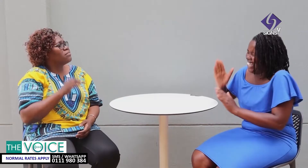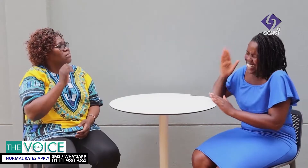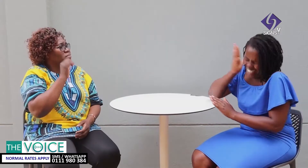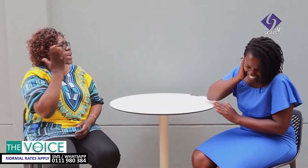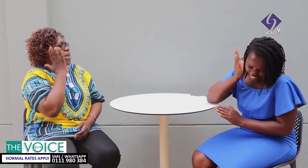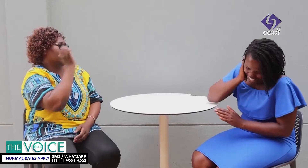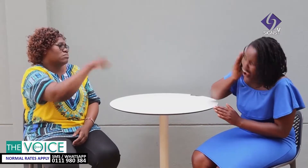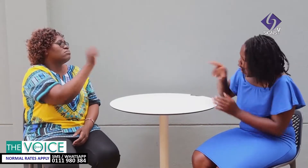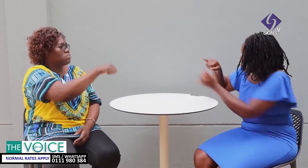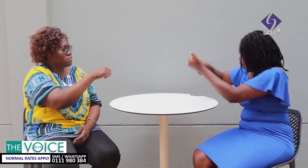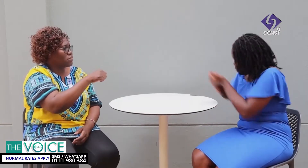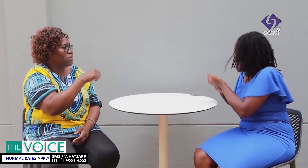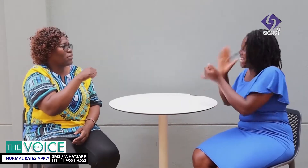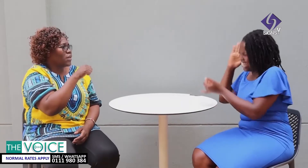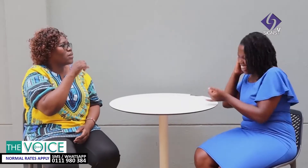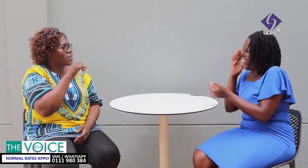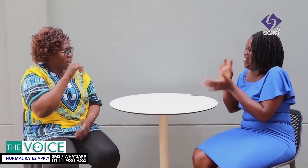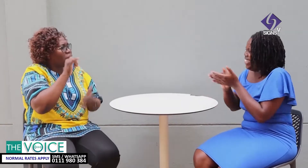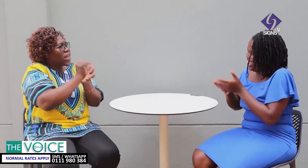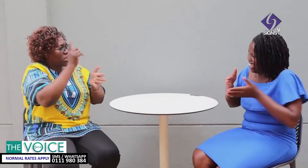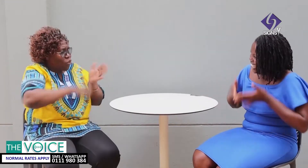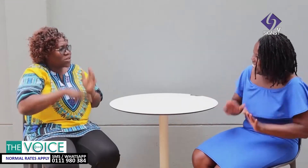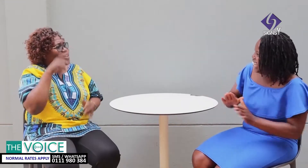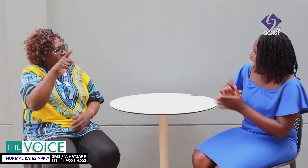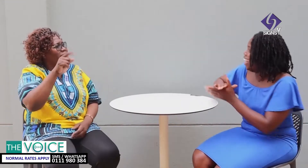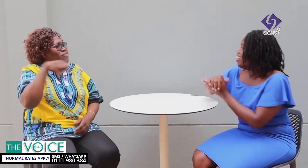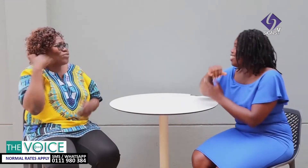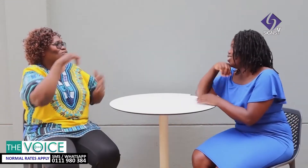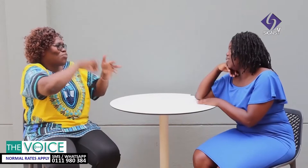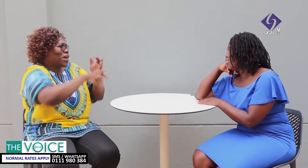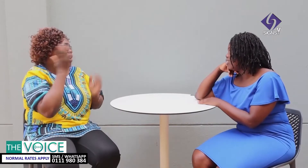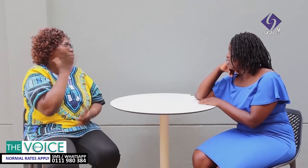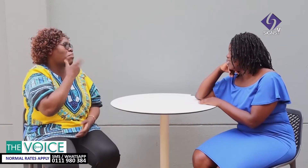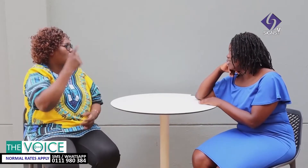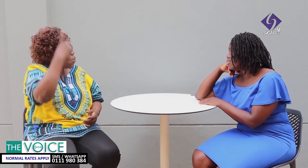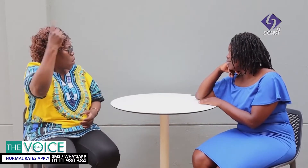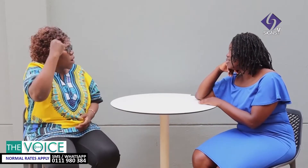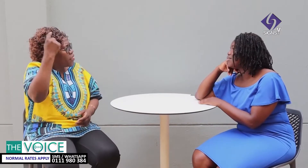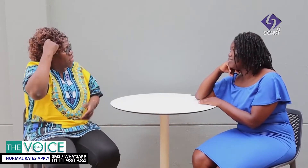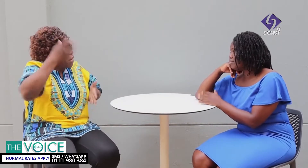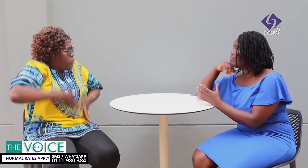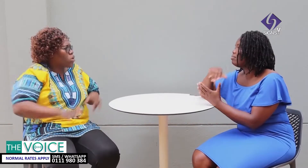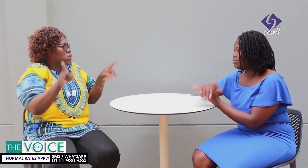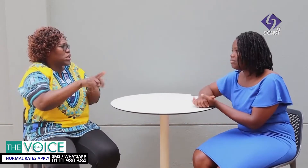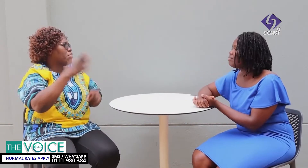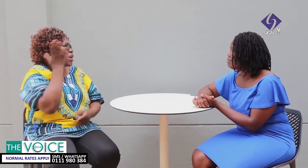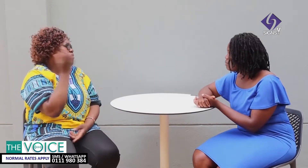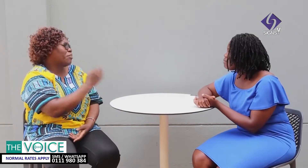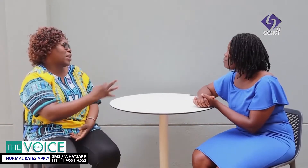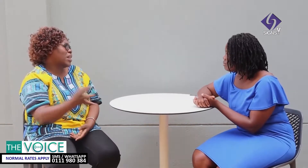So at this time, they actually wanted to know, and my uncle was actually shocked to hear that when he asked of the name, my child will